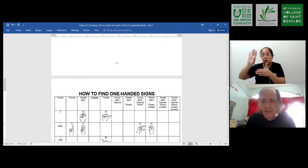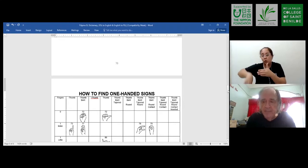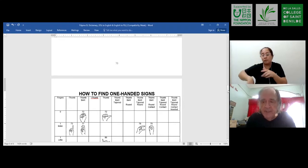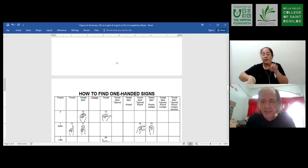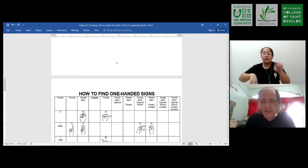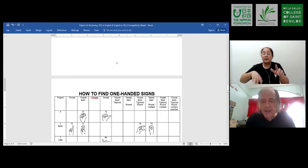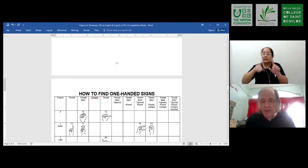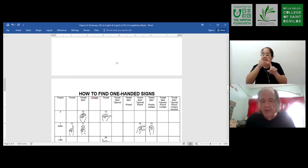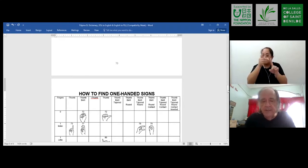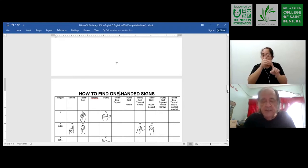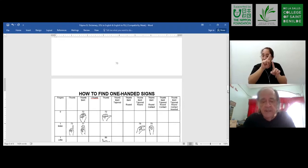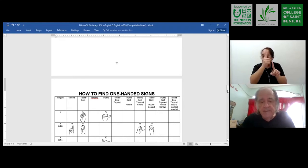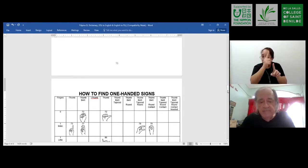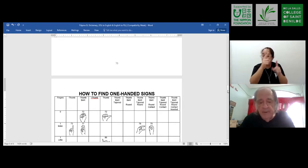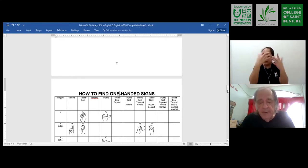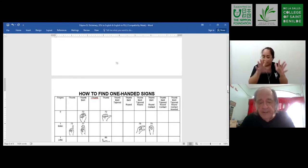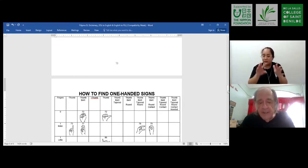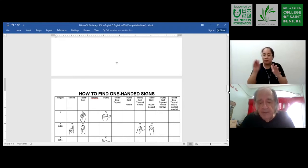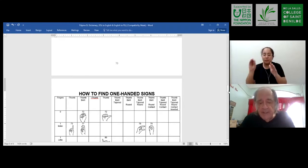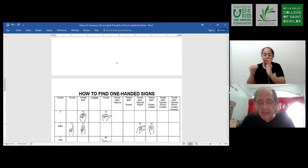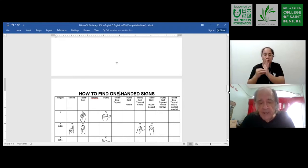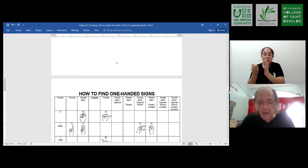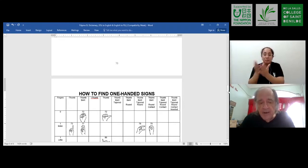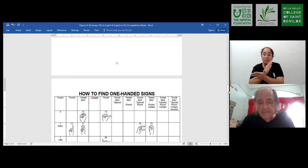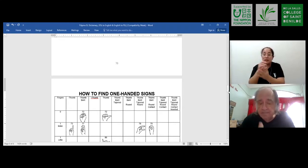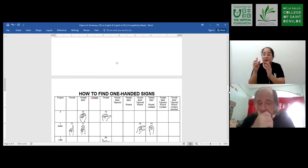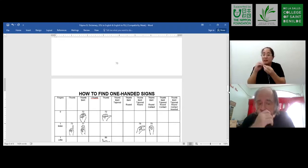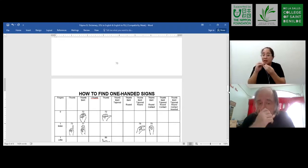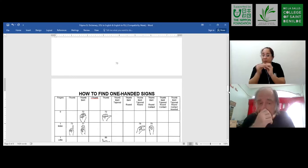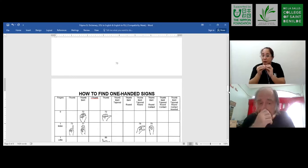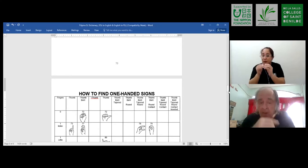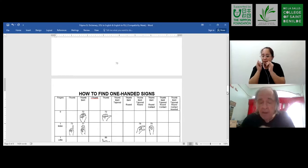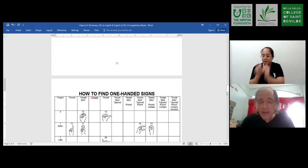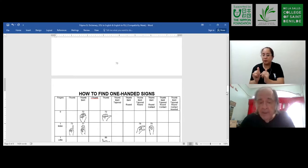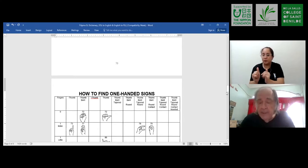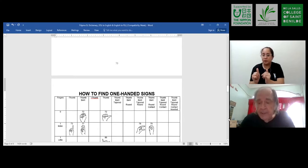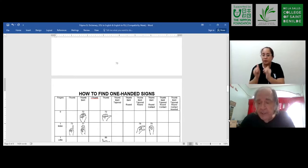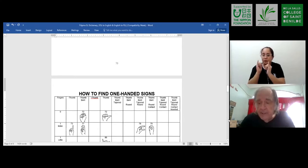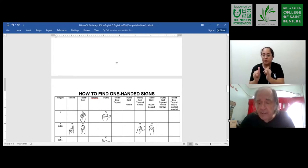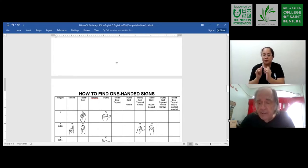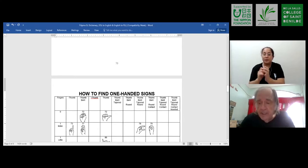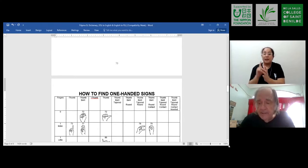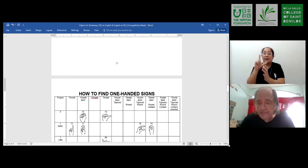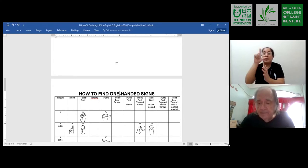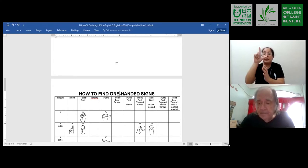numbers in. You can just leave the page numbers as they are, and we can change those later.